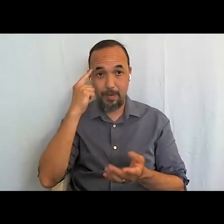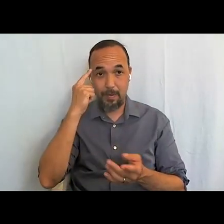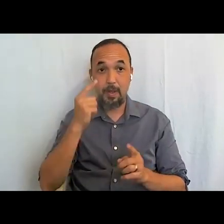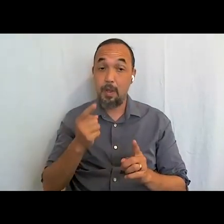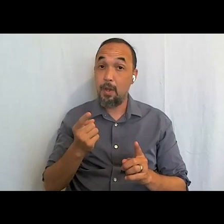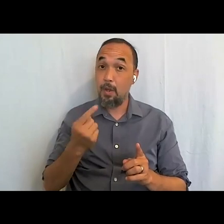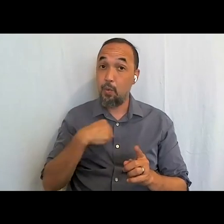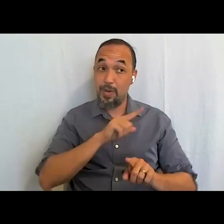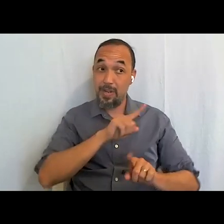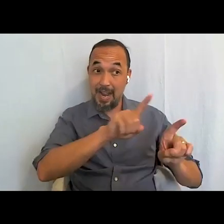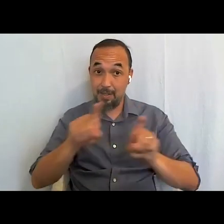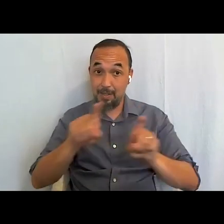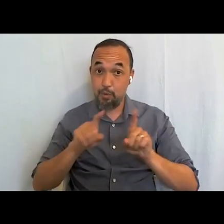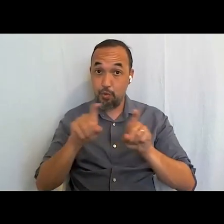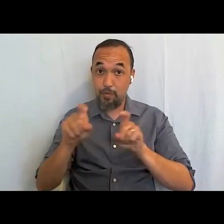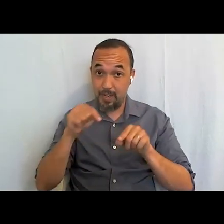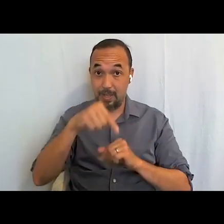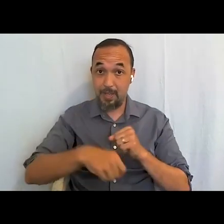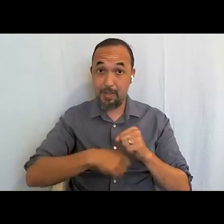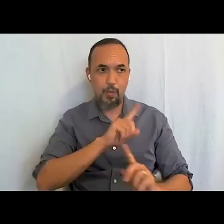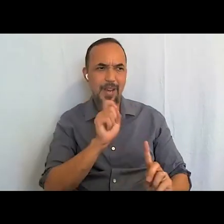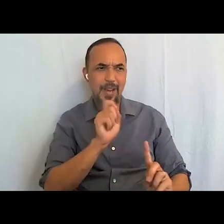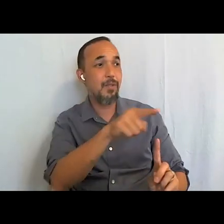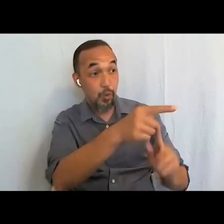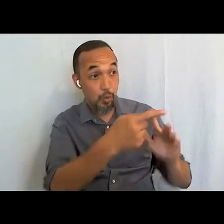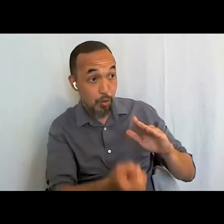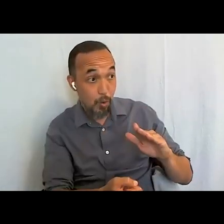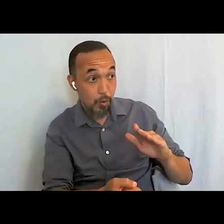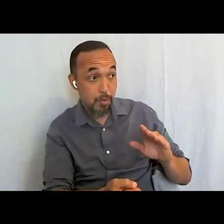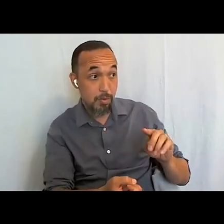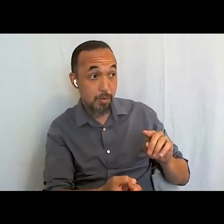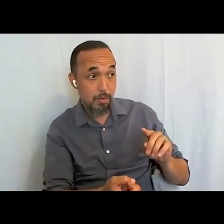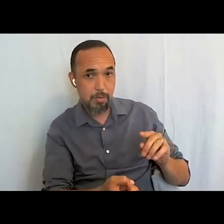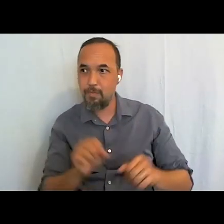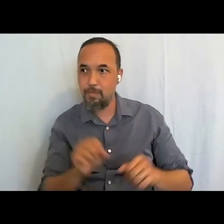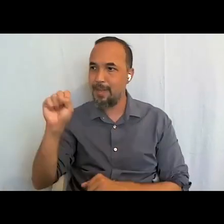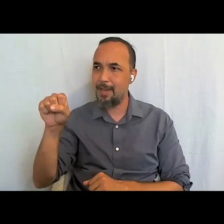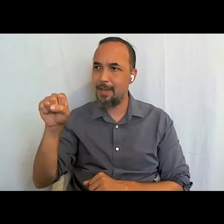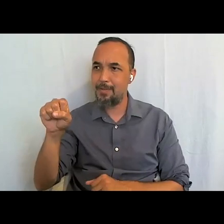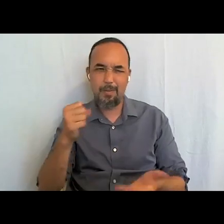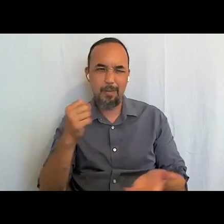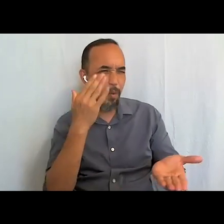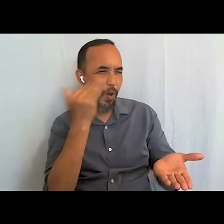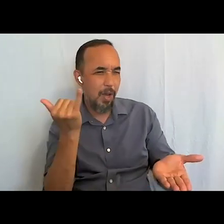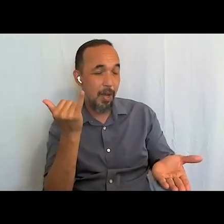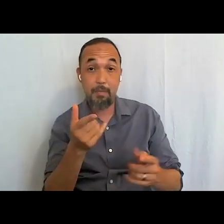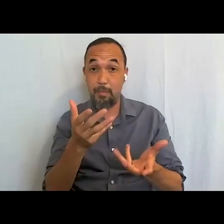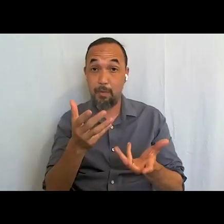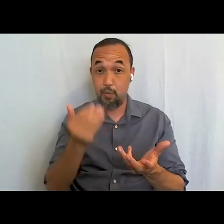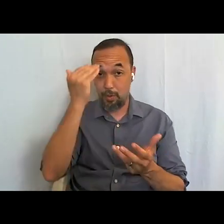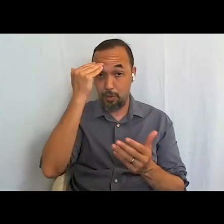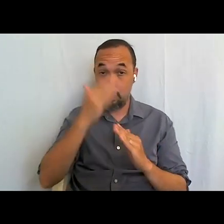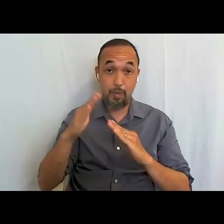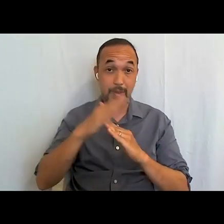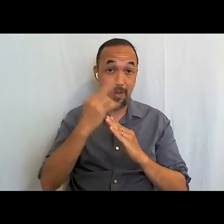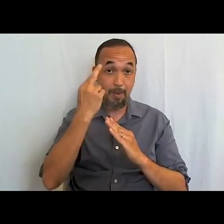yes, and we asked why. Do you want to know some of the top reasons why people ghost? Or can you give me some ideas of